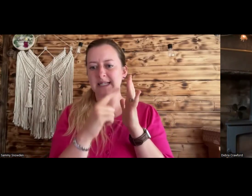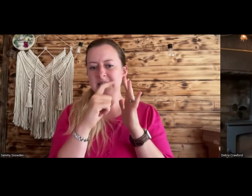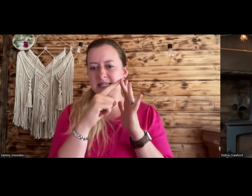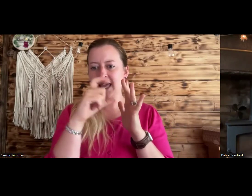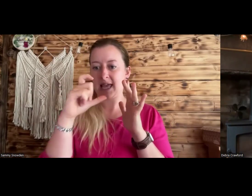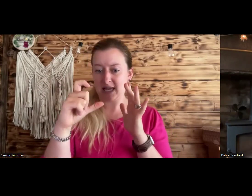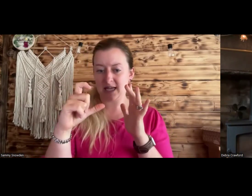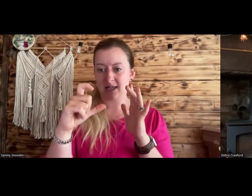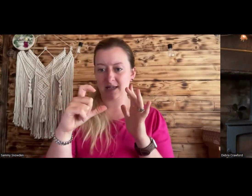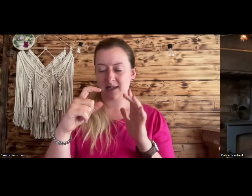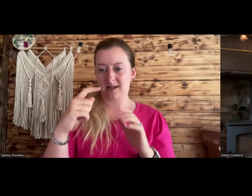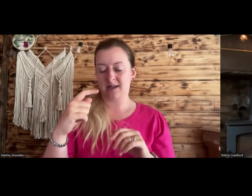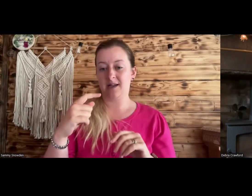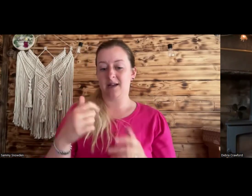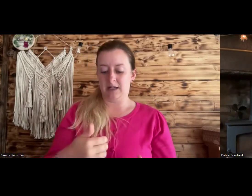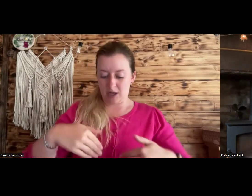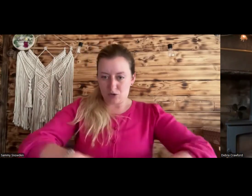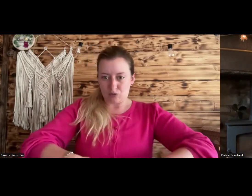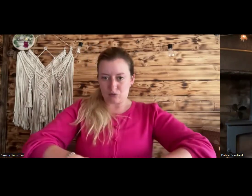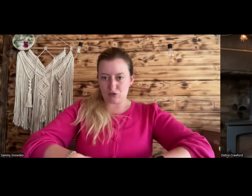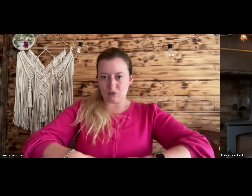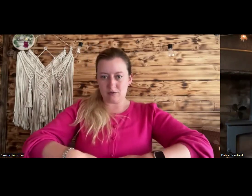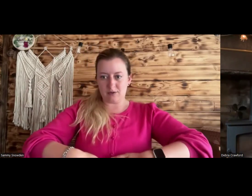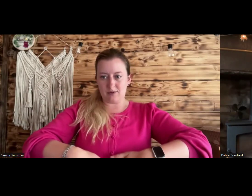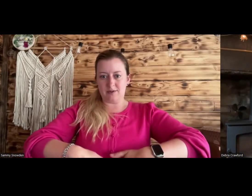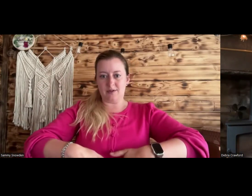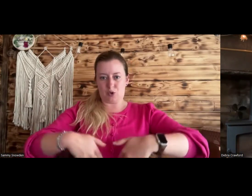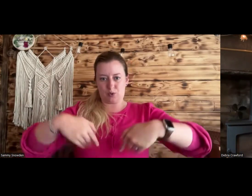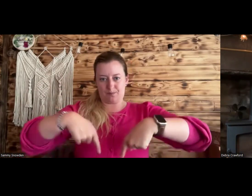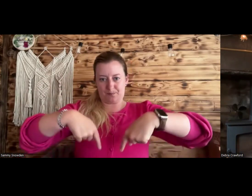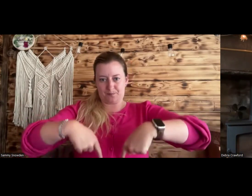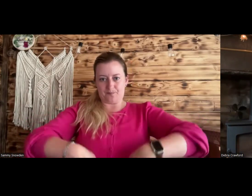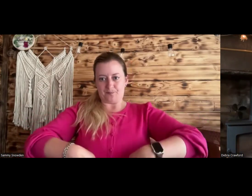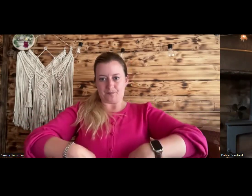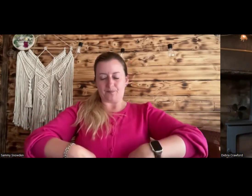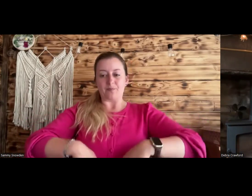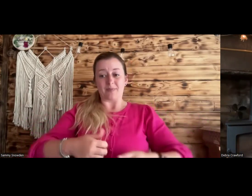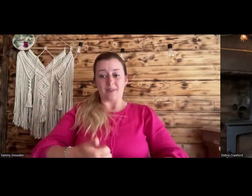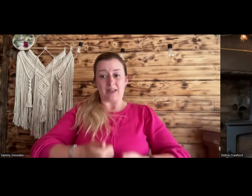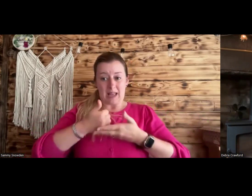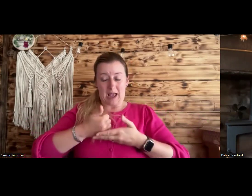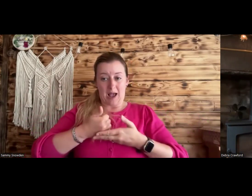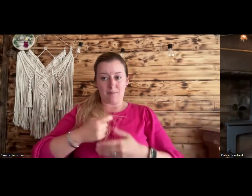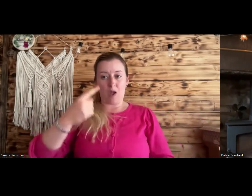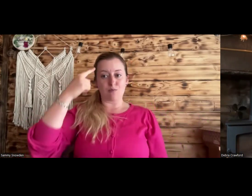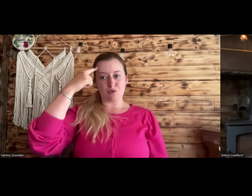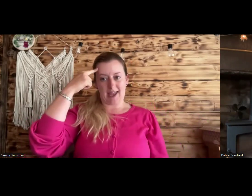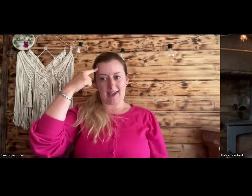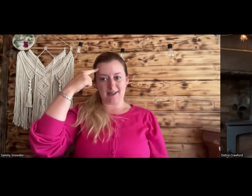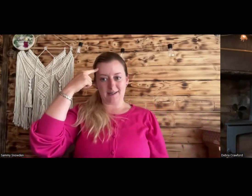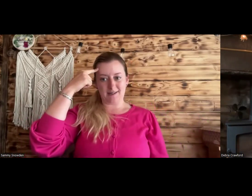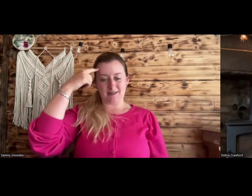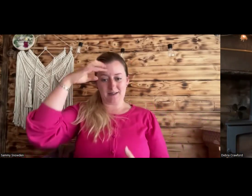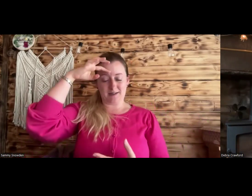and the gut, and it can also enhance brain health and mental alertness, taking a really good quality